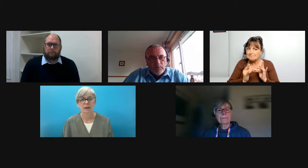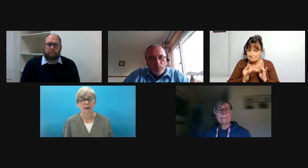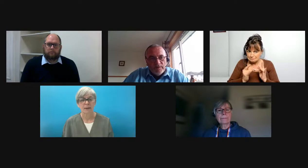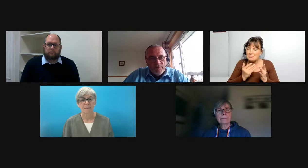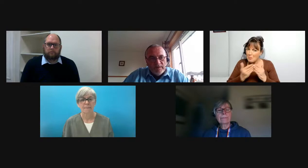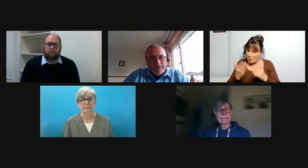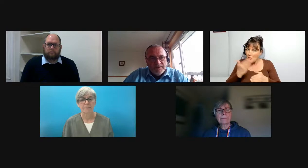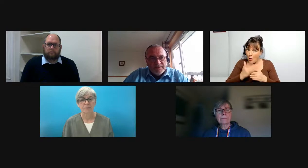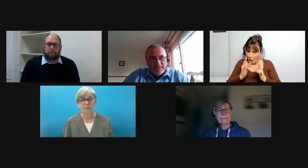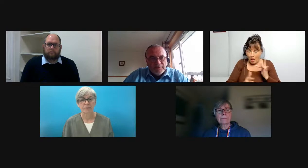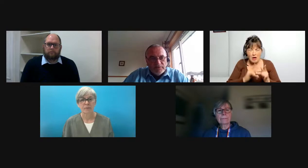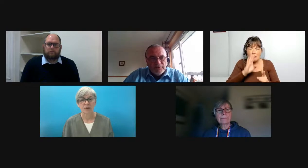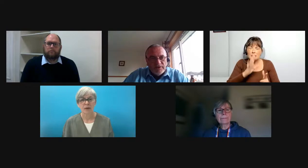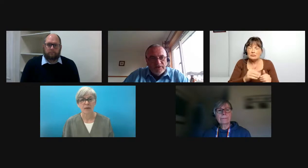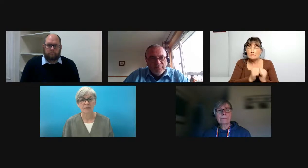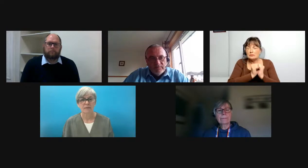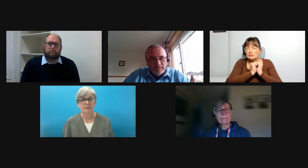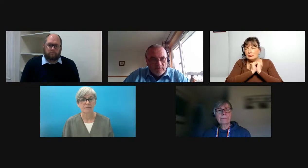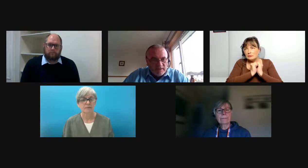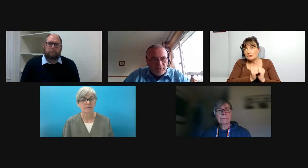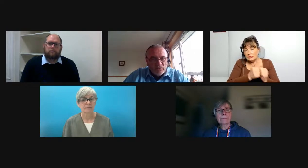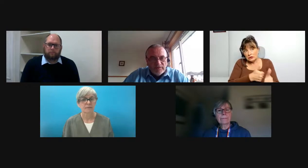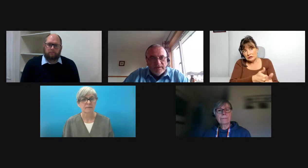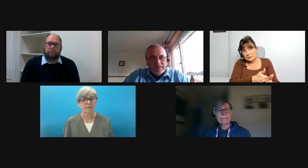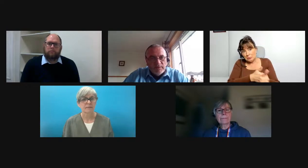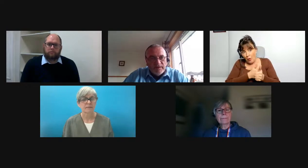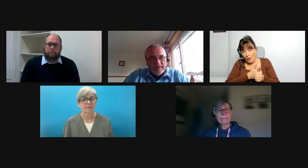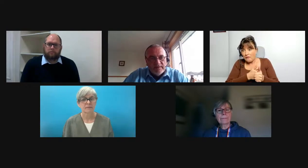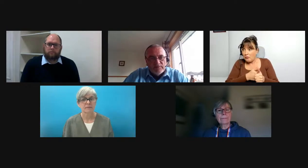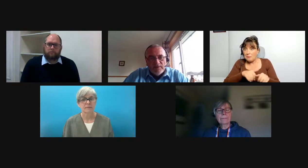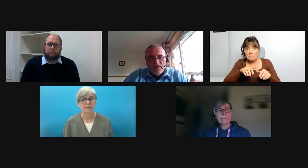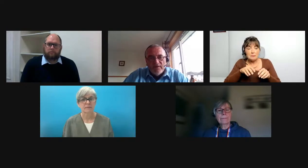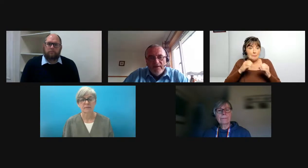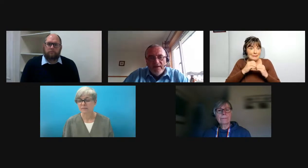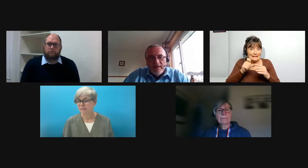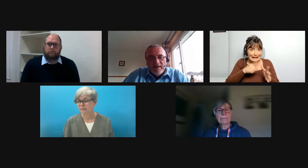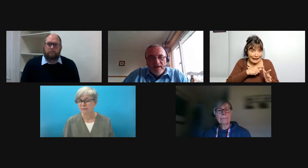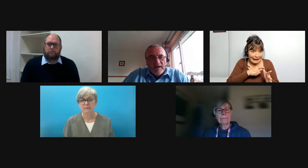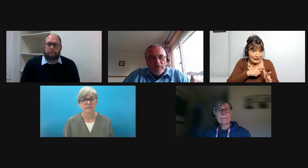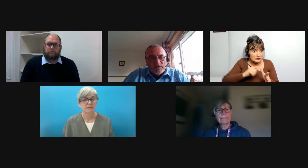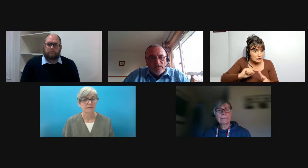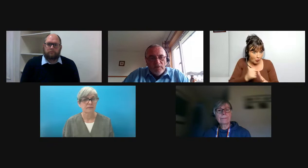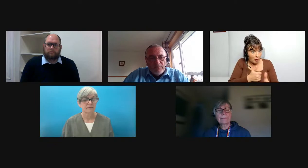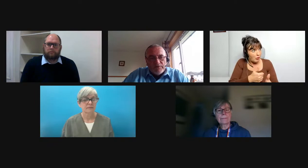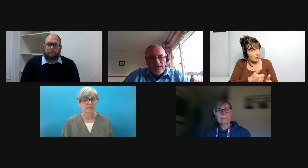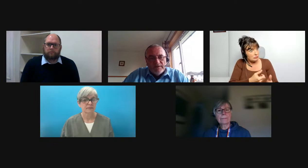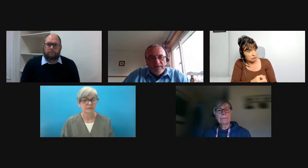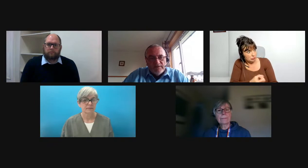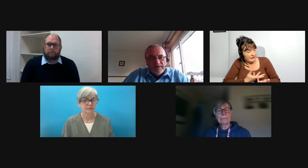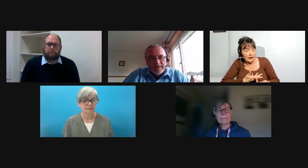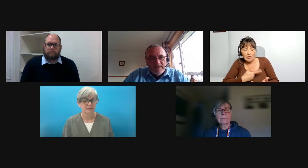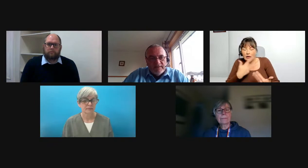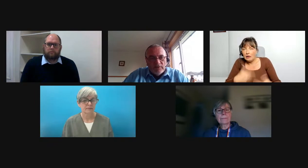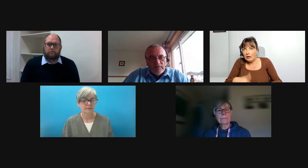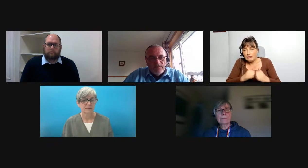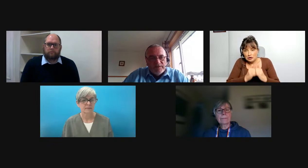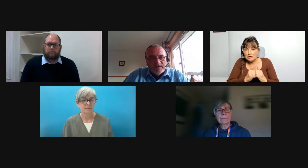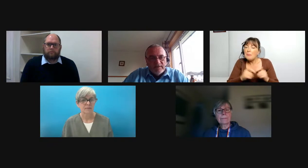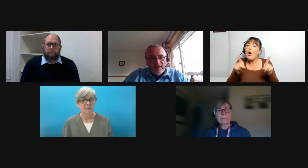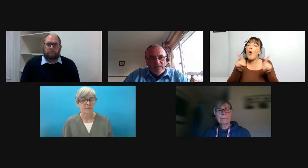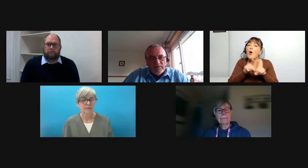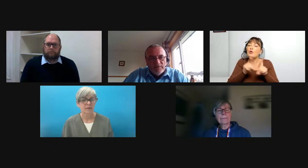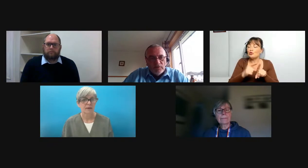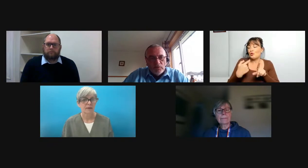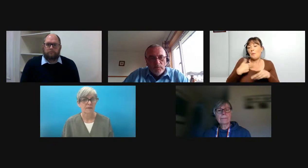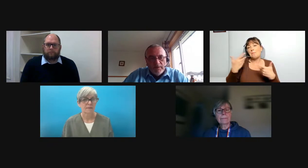the support that the British Deaf Association and Scotland has provided us with, and also the opportunity to attend the conference